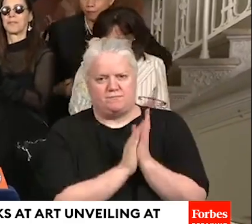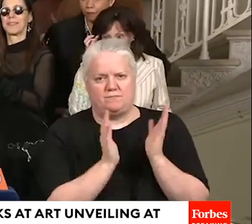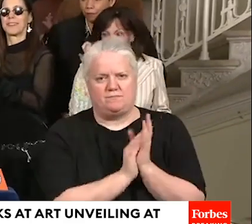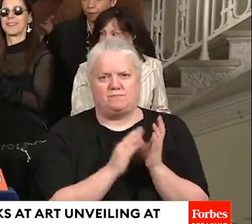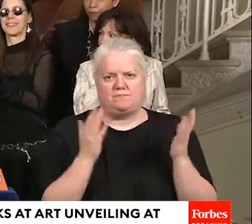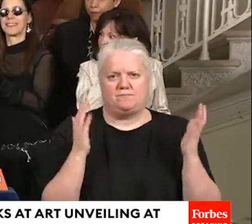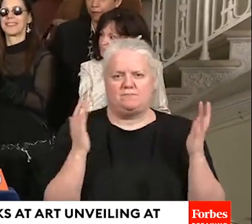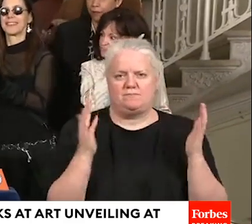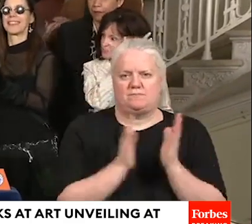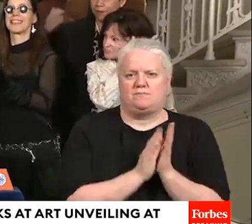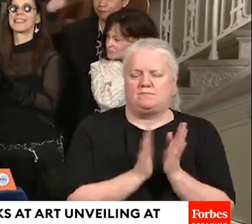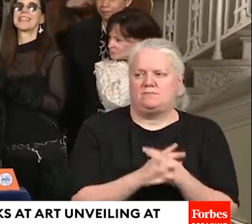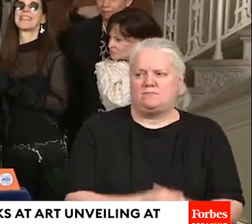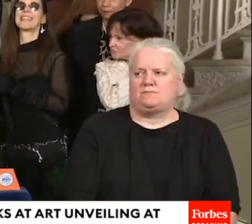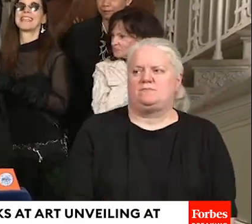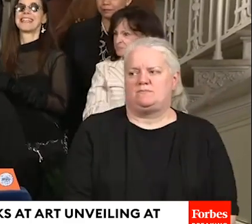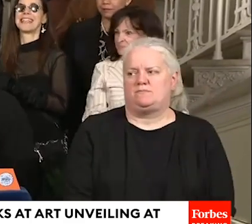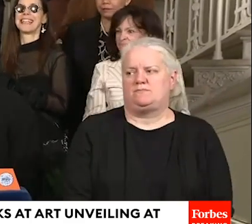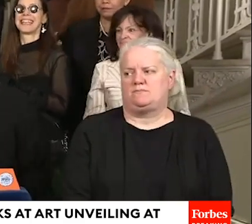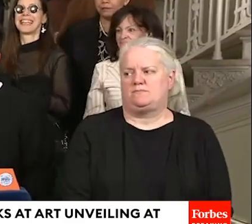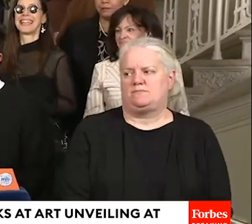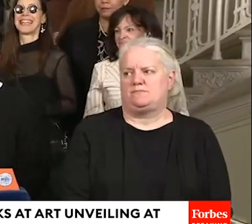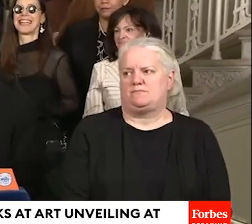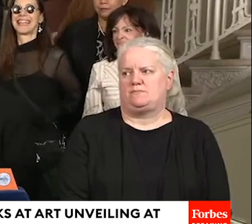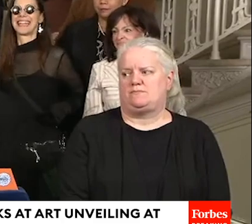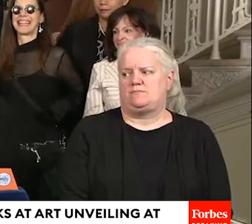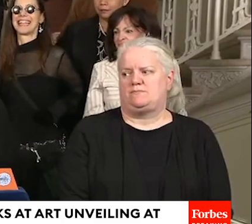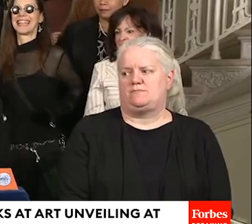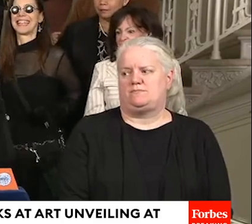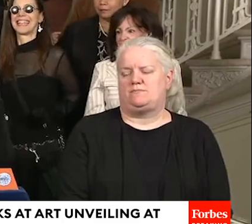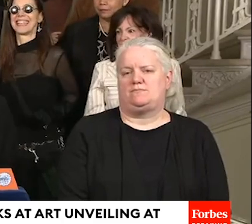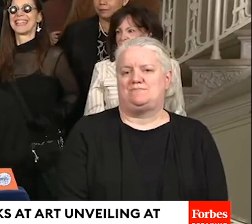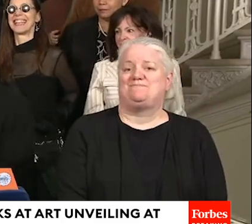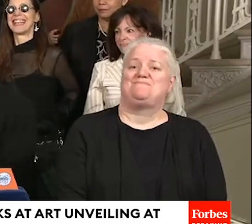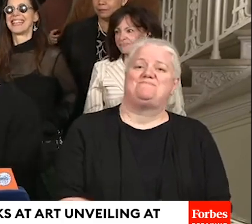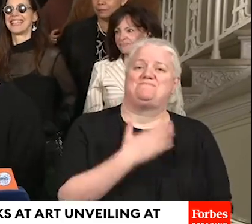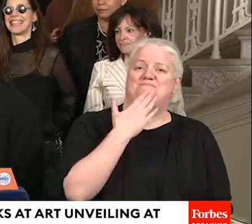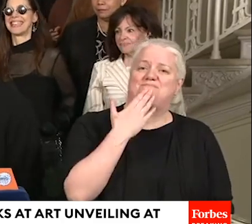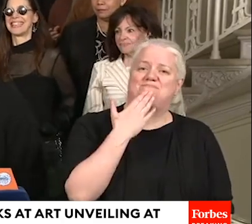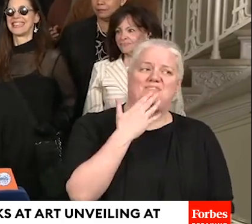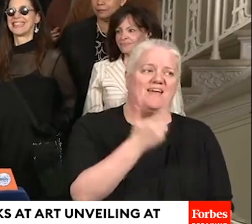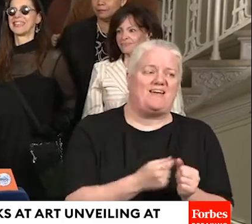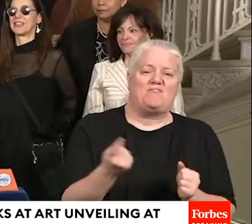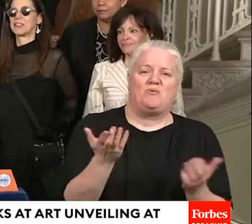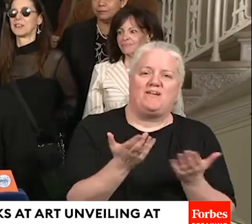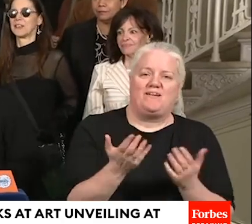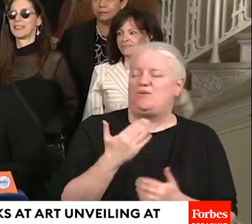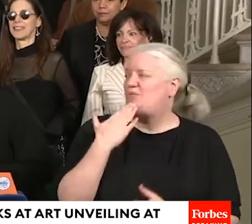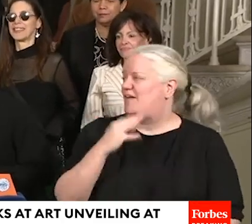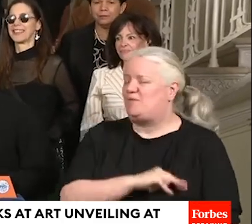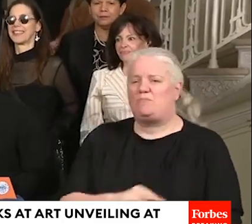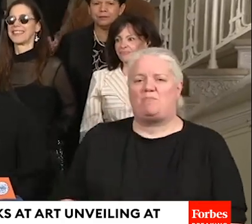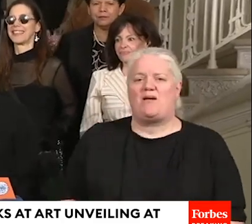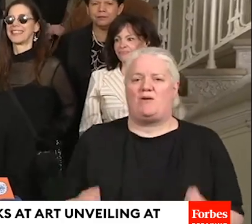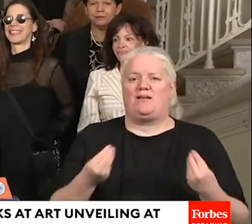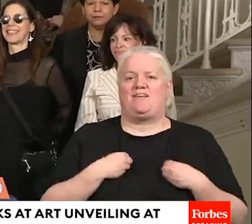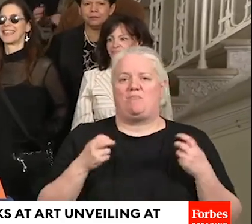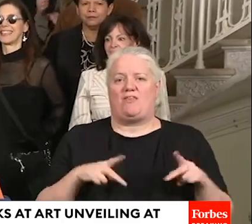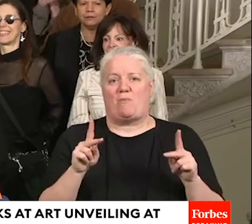Thank you. Thank you so much for the opportunity. I want to thank everybody here, and I want to thank the mayor for the opportunity. For me, it's a big